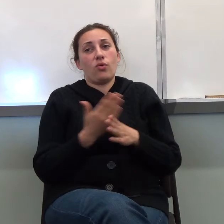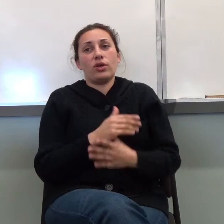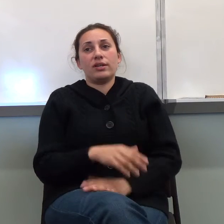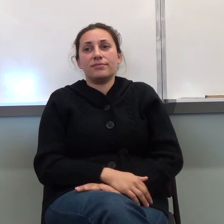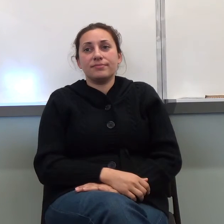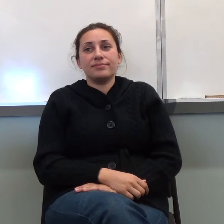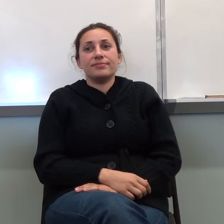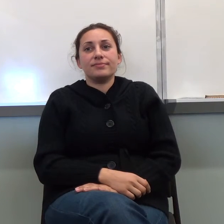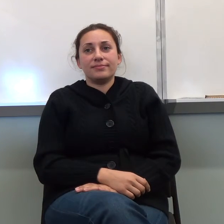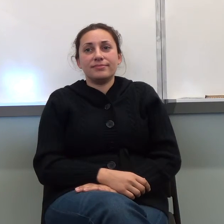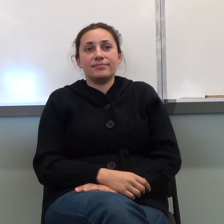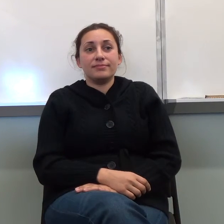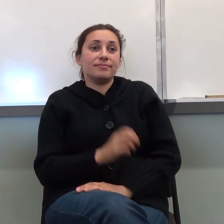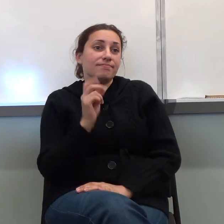All right.